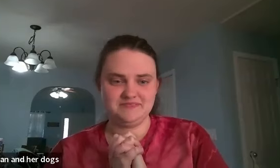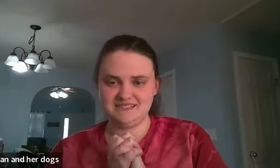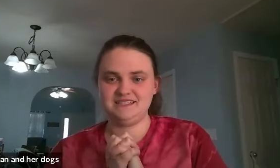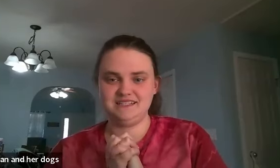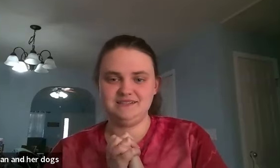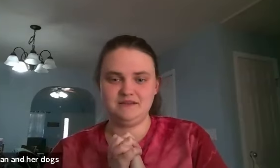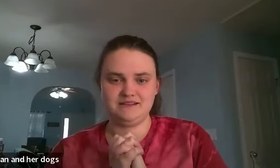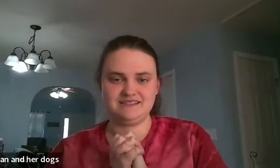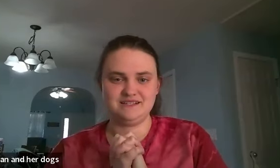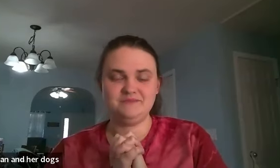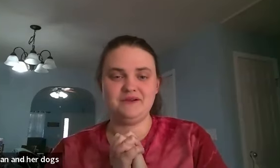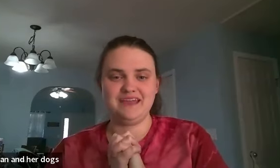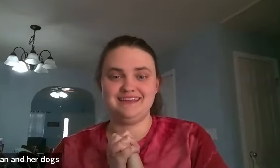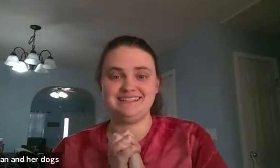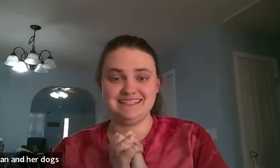C, awesome. Okay, D.